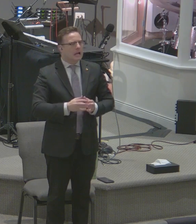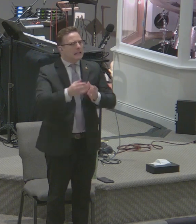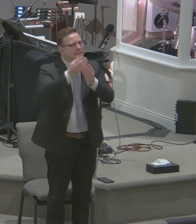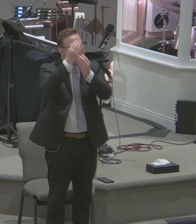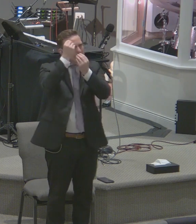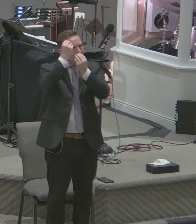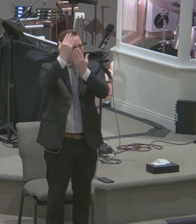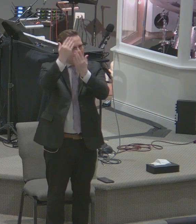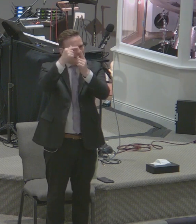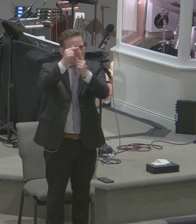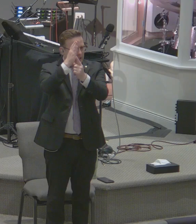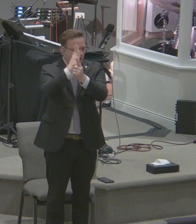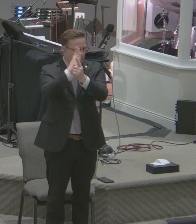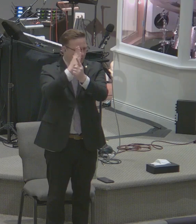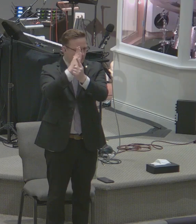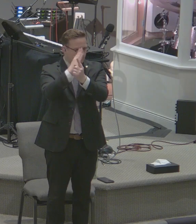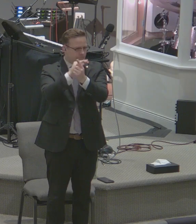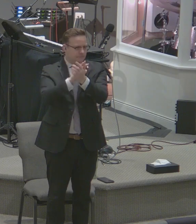Submit to God.